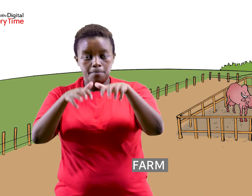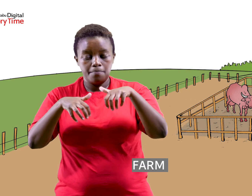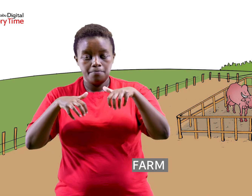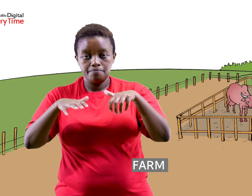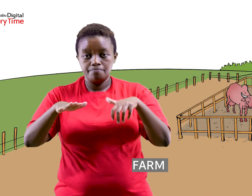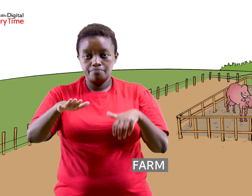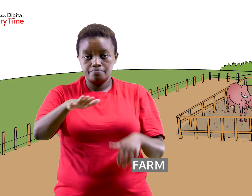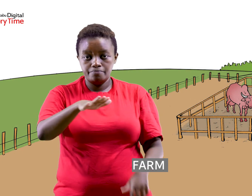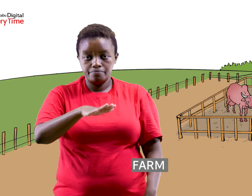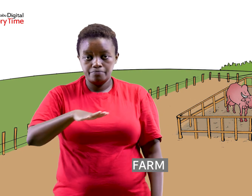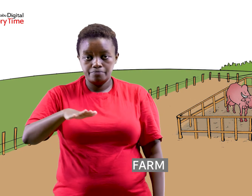Farm.